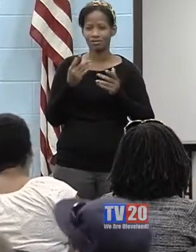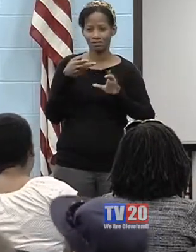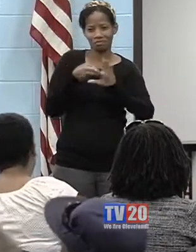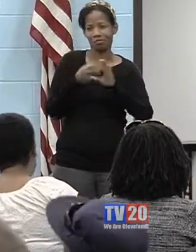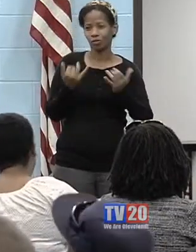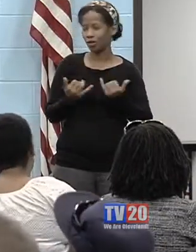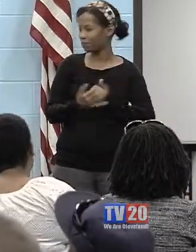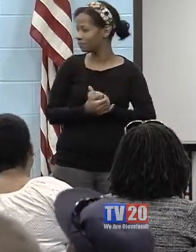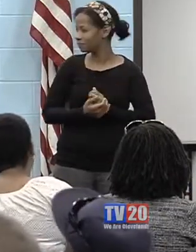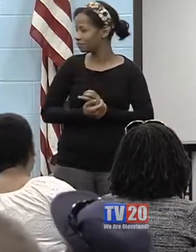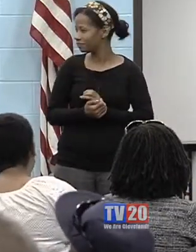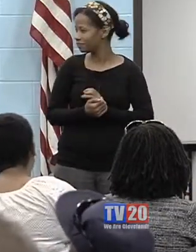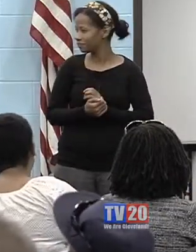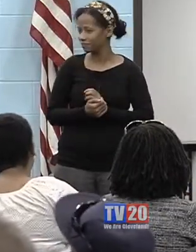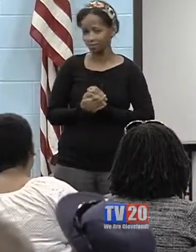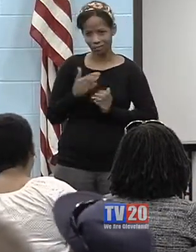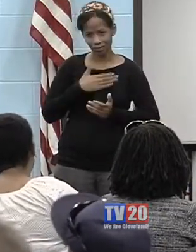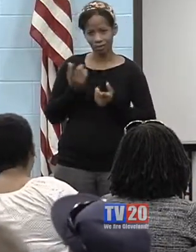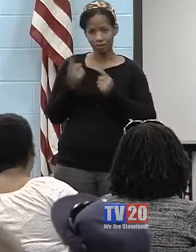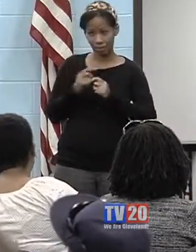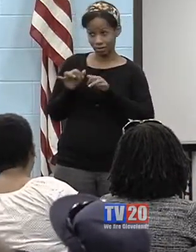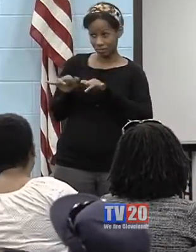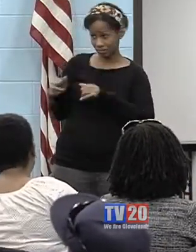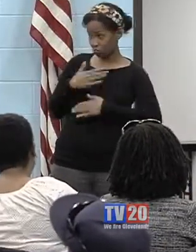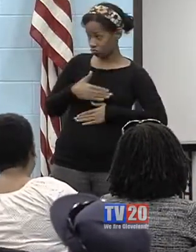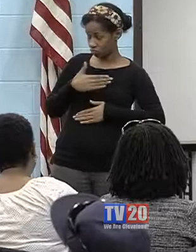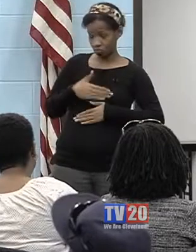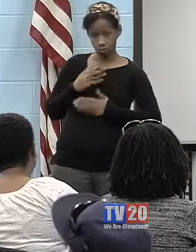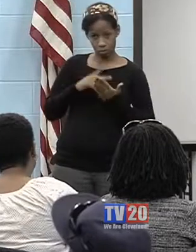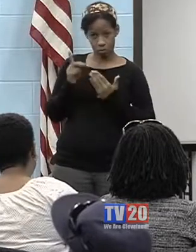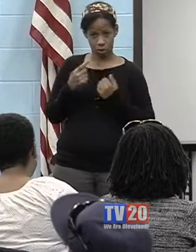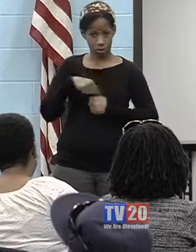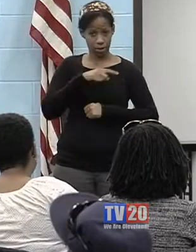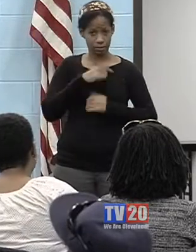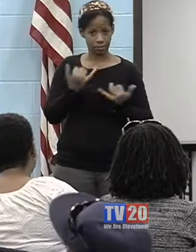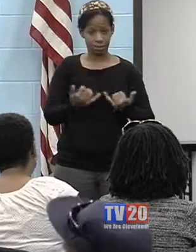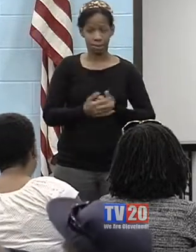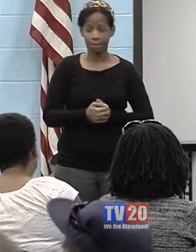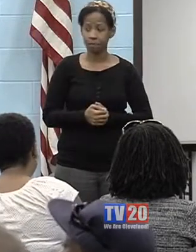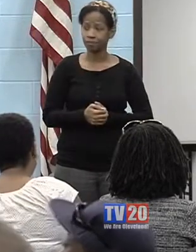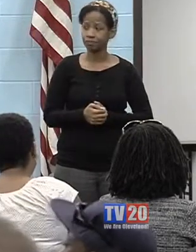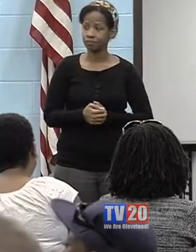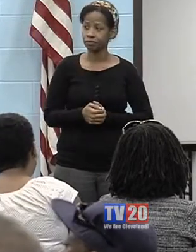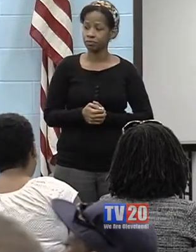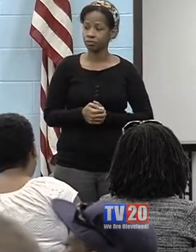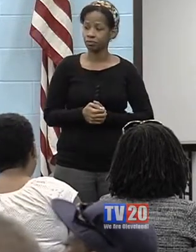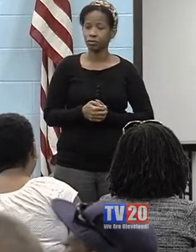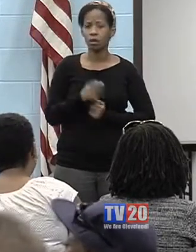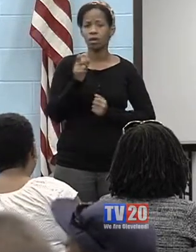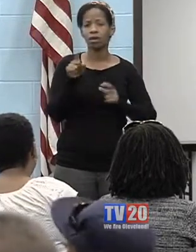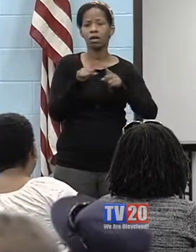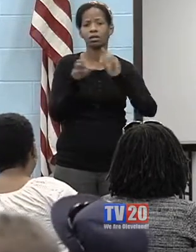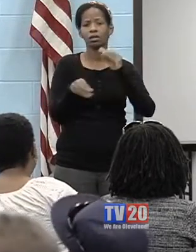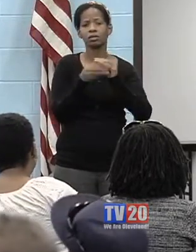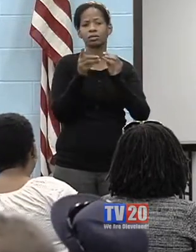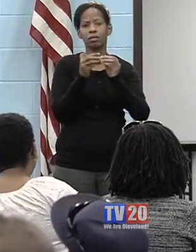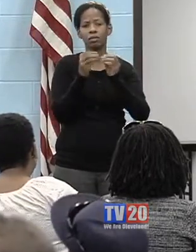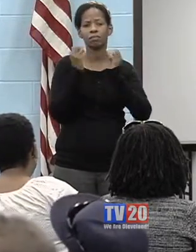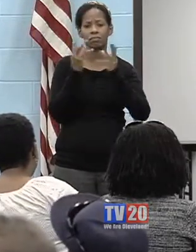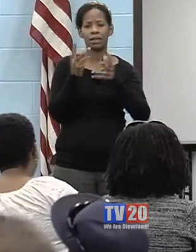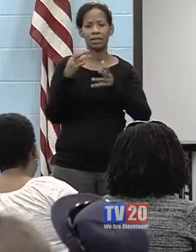us today, and we're glad you can stay and enjoy the program with us. I also want to give a thank you. We've had so